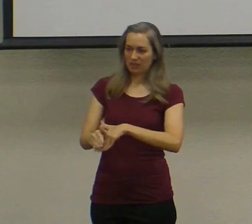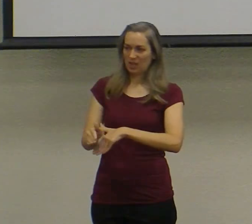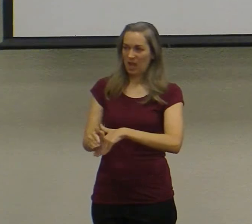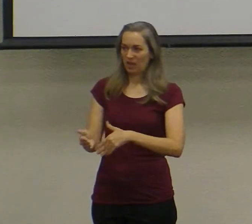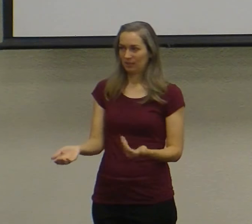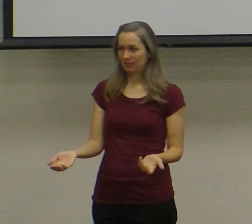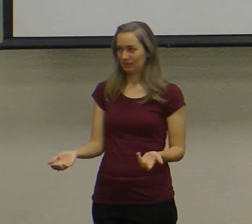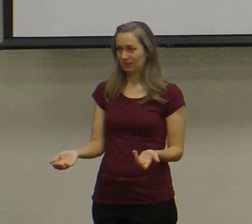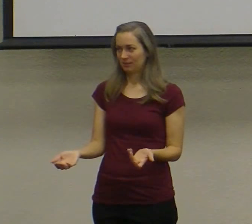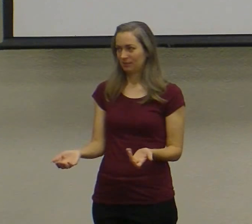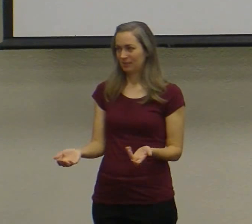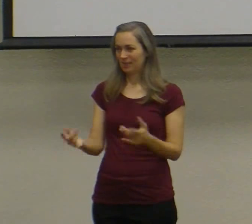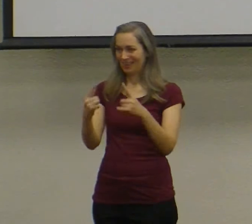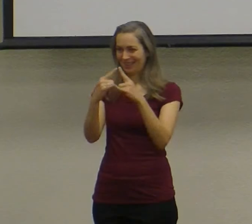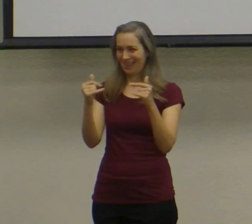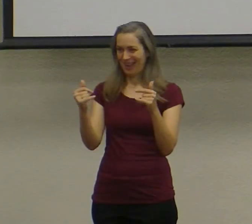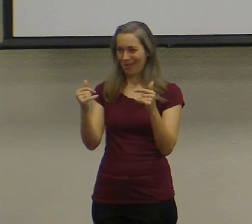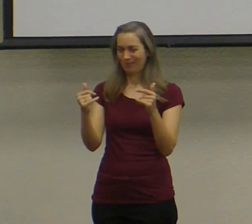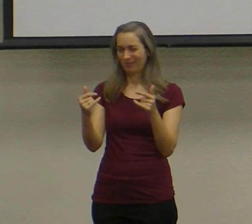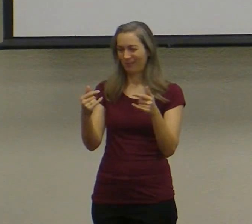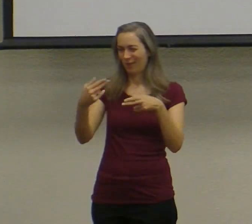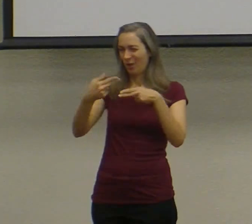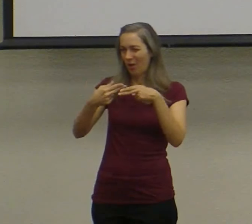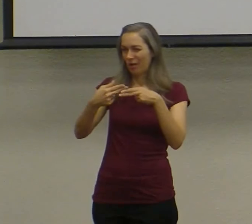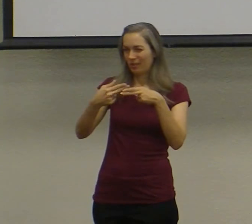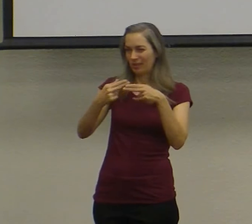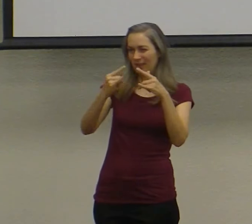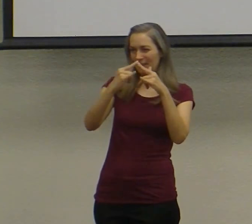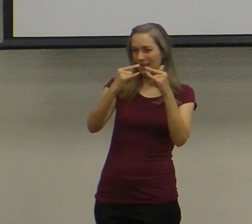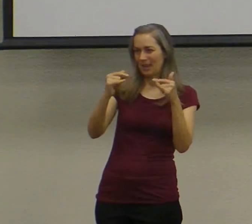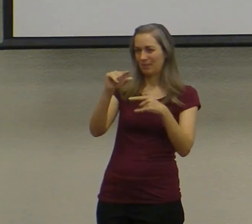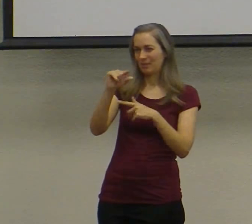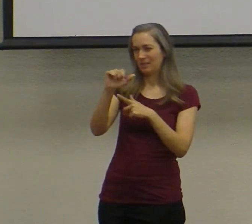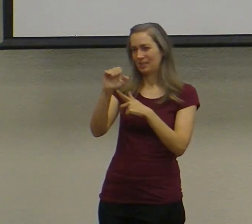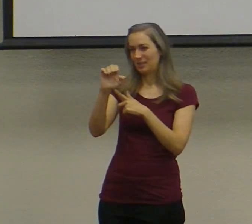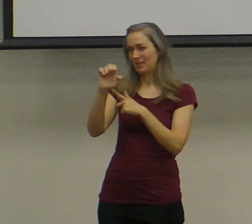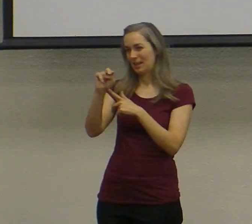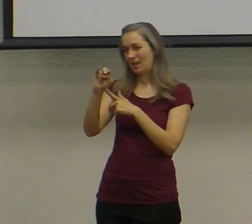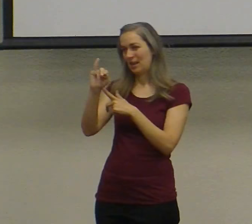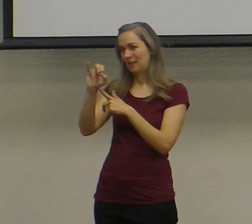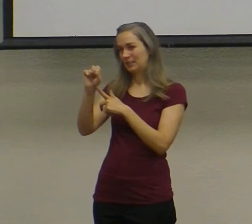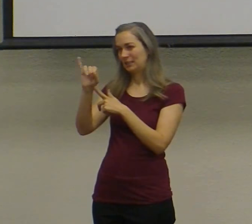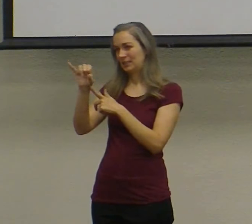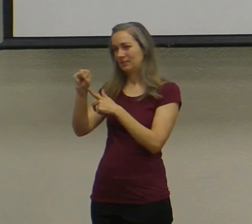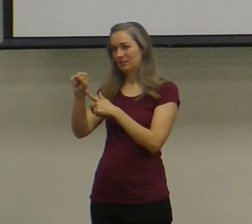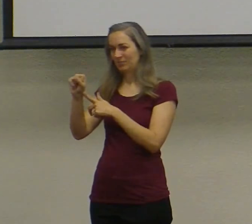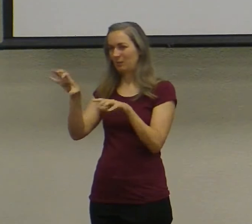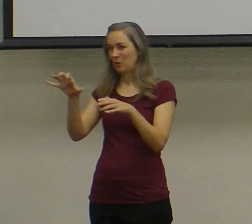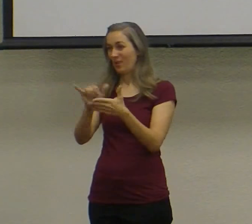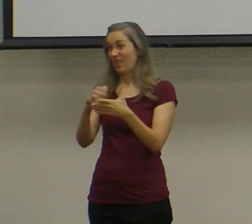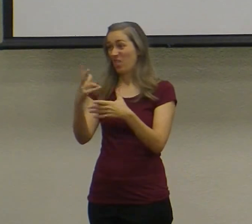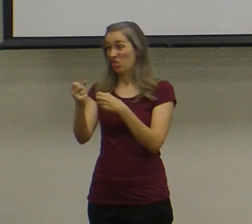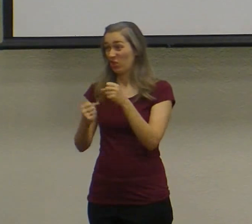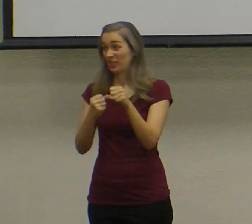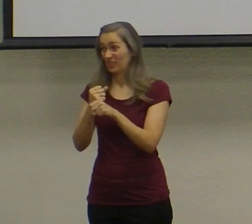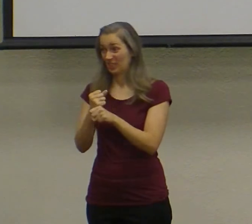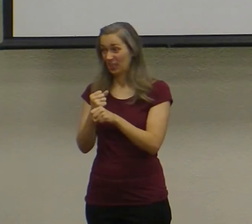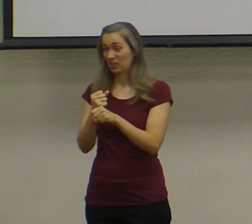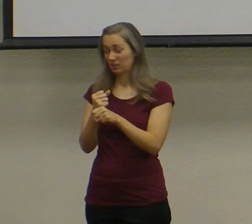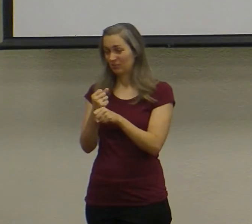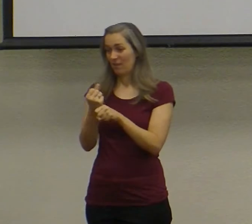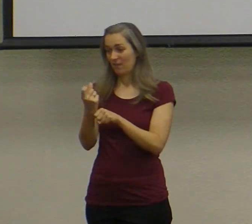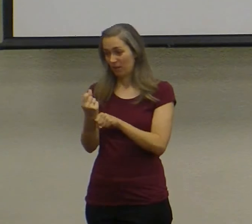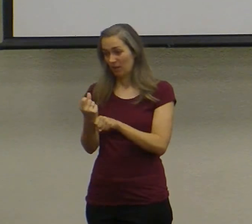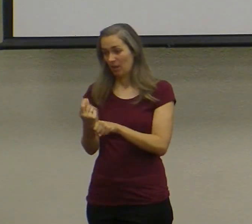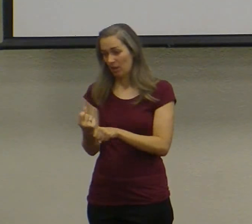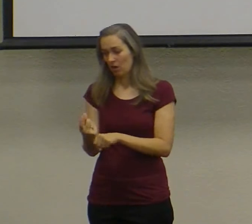dynamics of that camp is called Camp Genesis. If anybody's heard about it, it's been running for 30 years. The minister Garen, he did